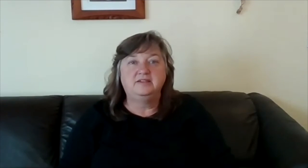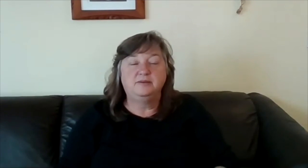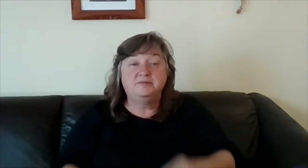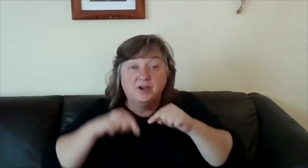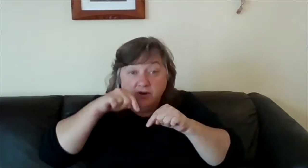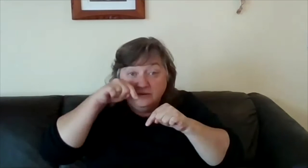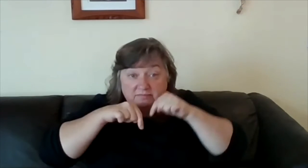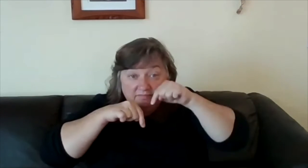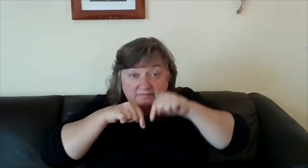Tiptoe.